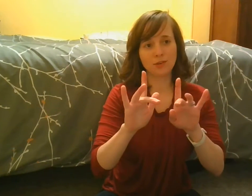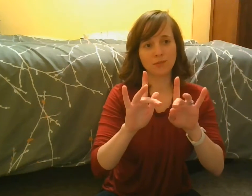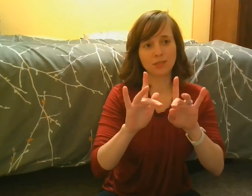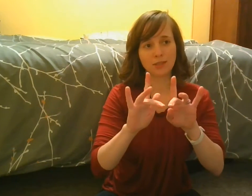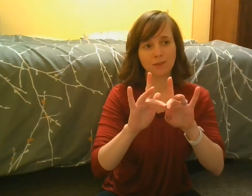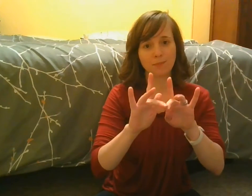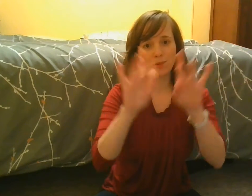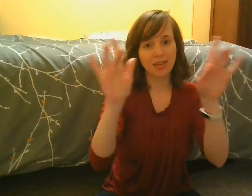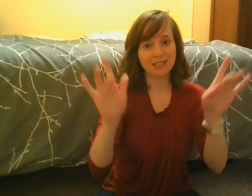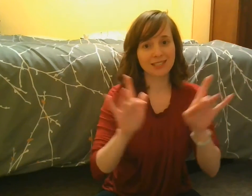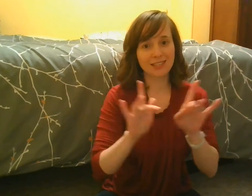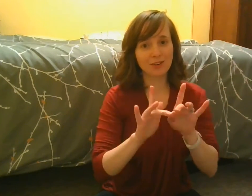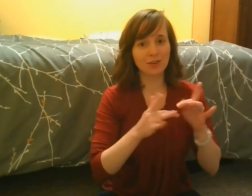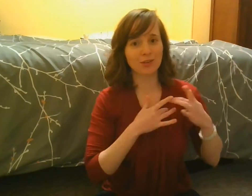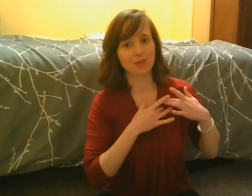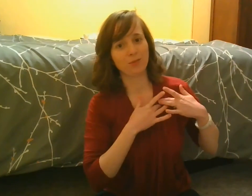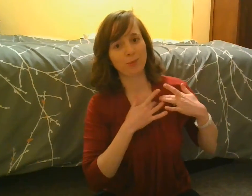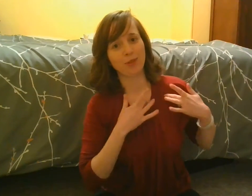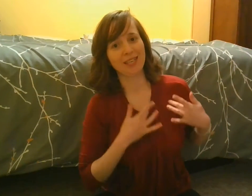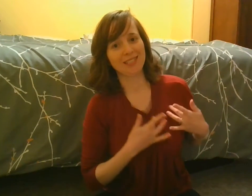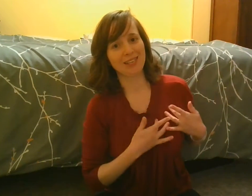use both hands here, or you can use both hands here